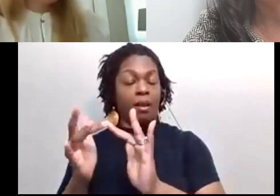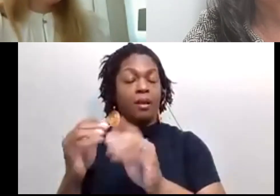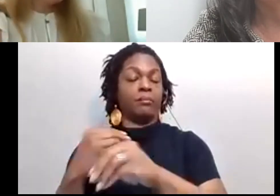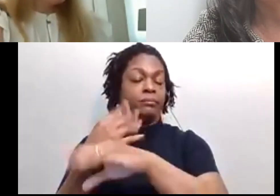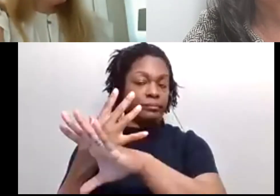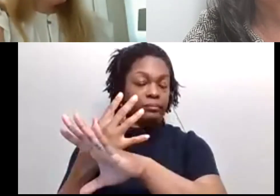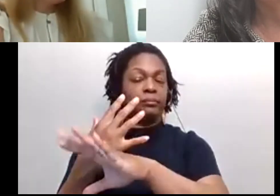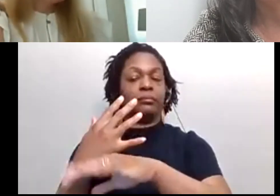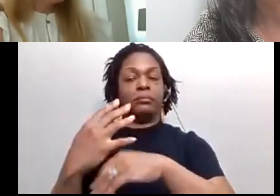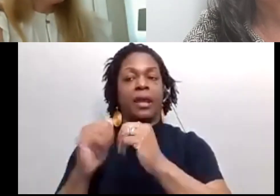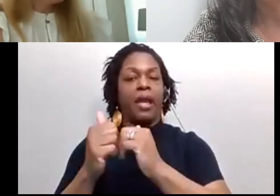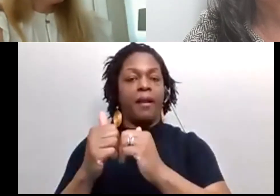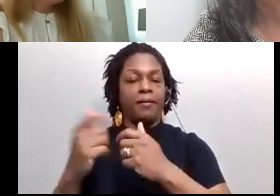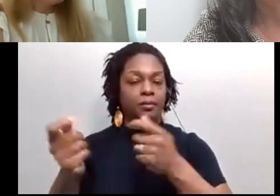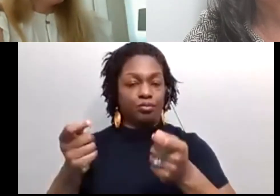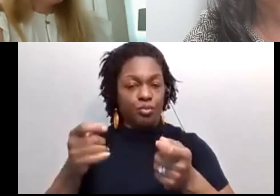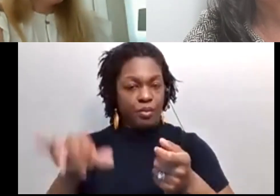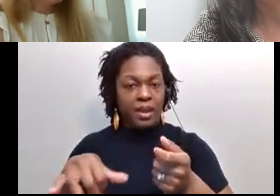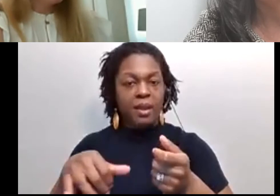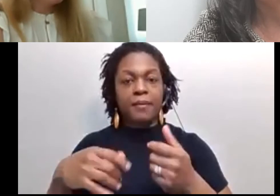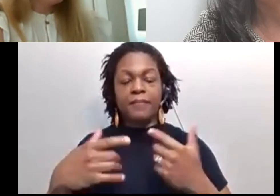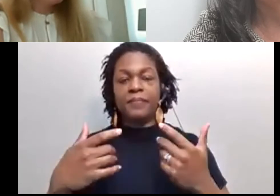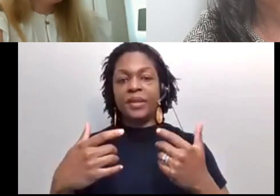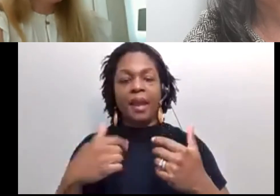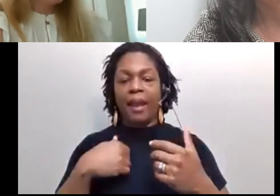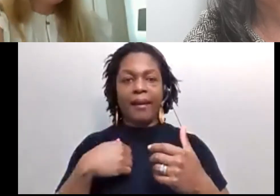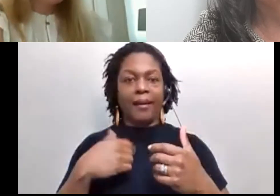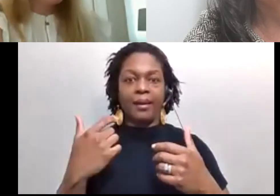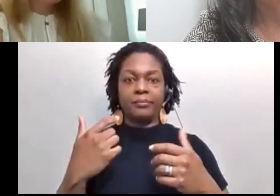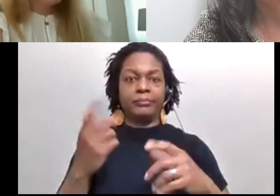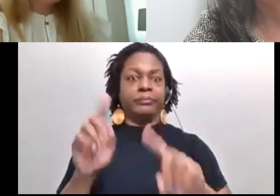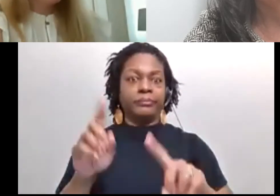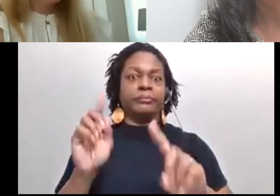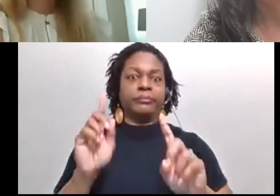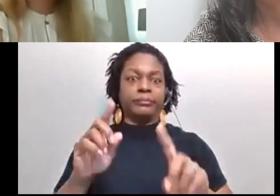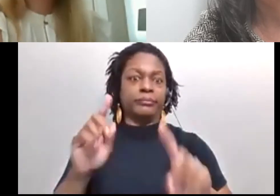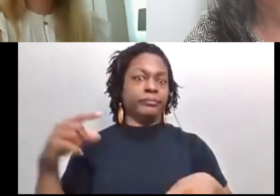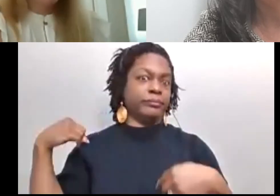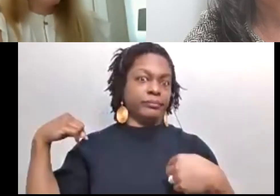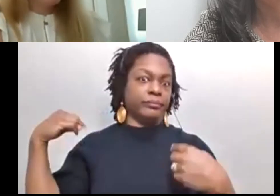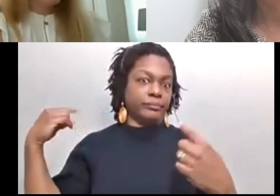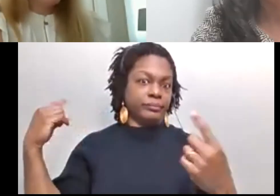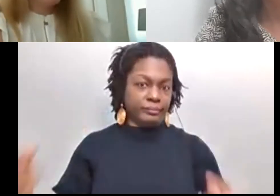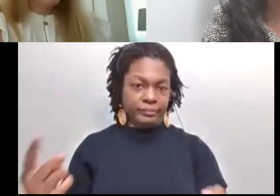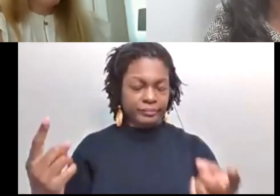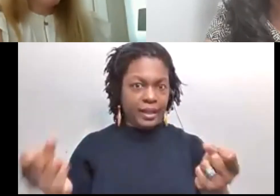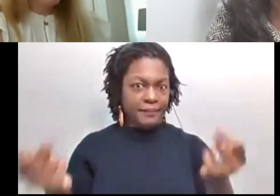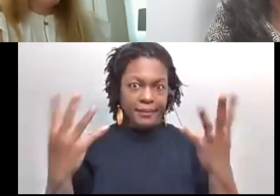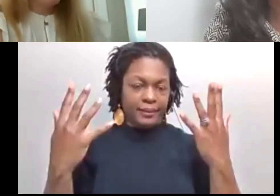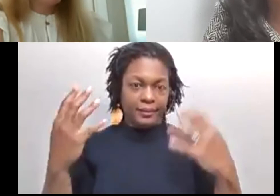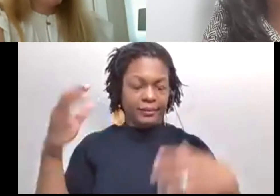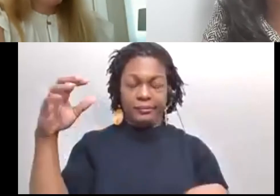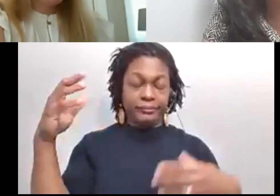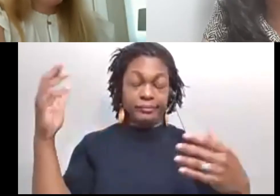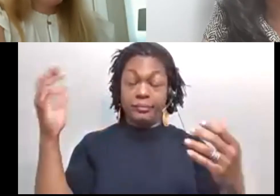I've lost track of the number of virtual meetings I've attended, and it seems like almost each and